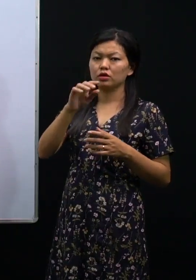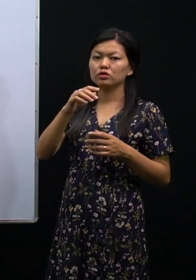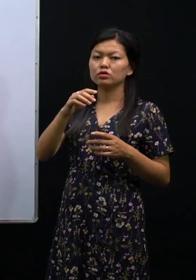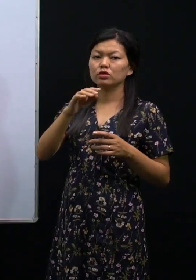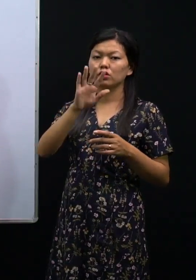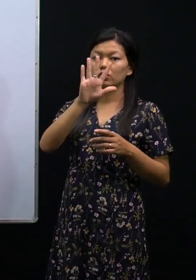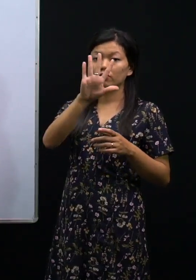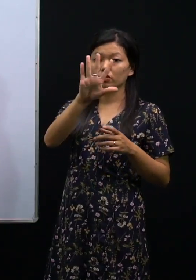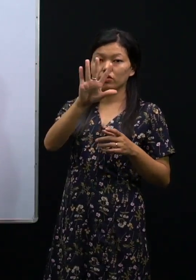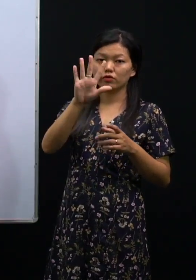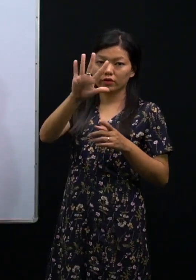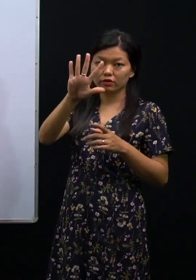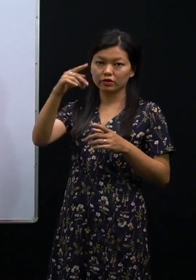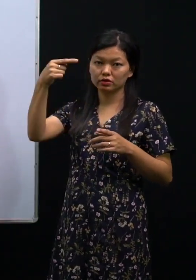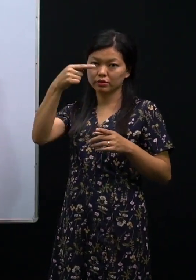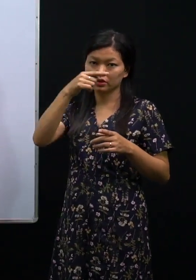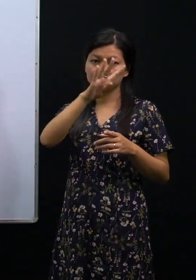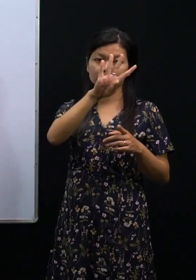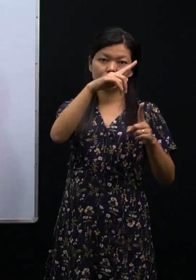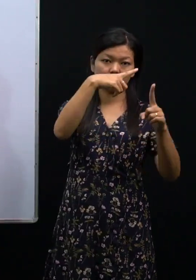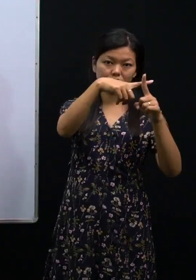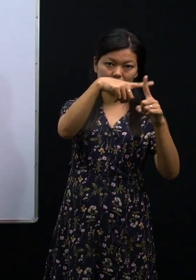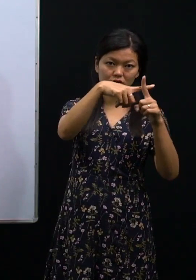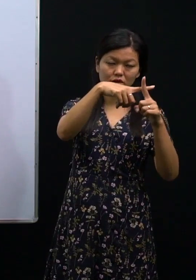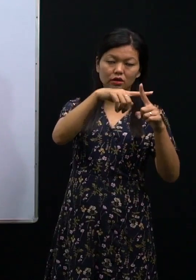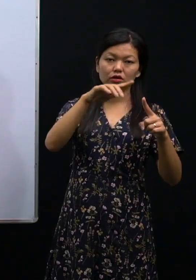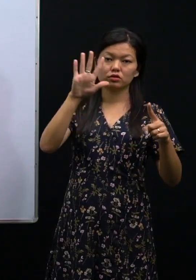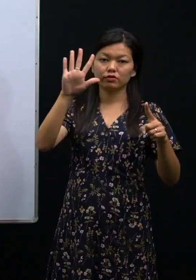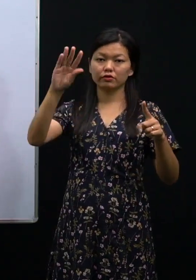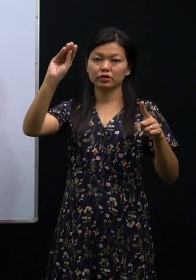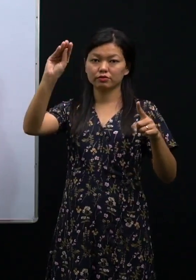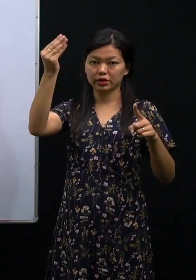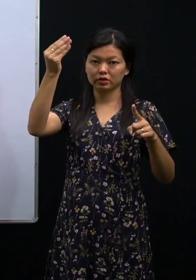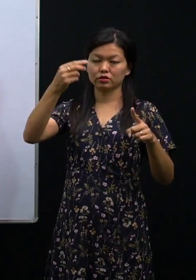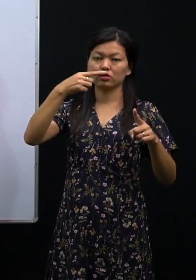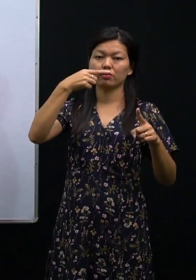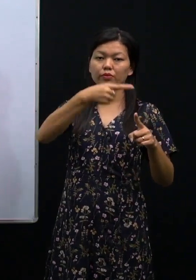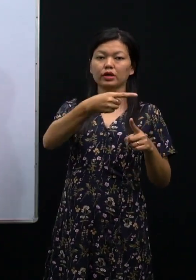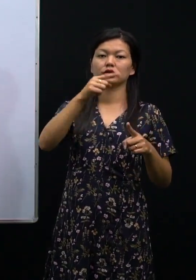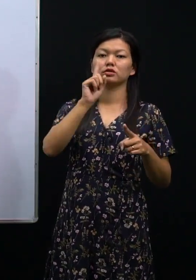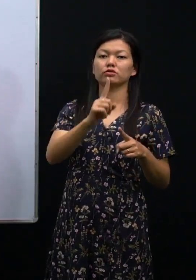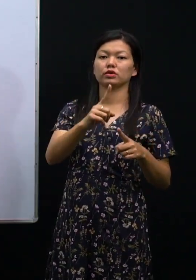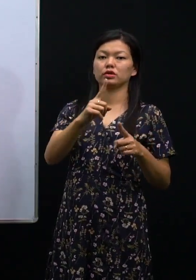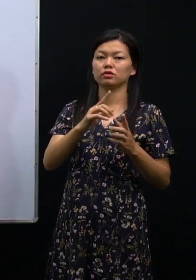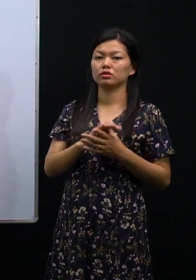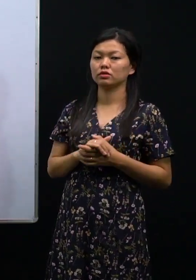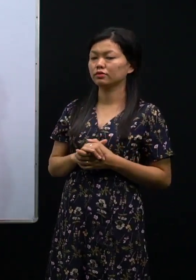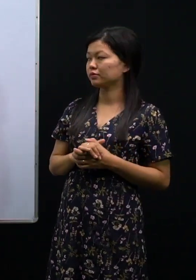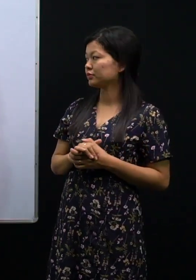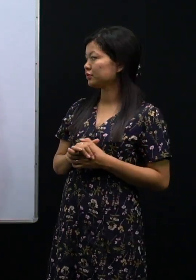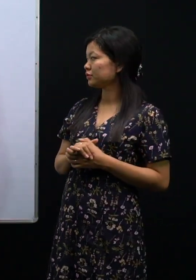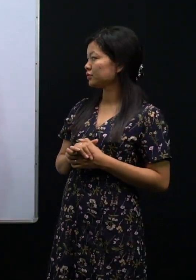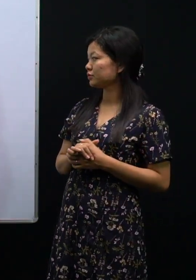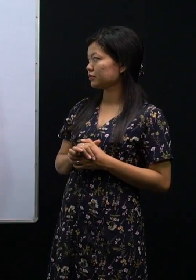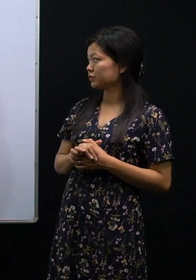answer. So minus will come here, is not it? The minus multiply with this outside sign plus and it